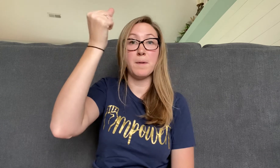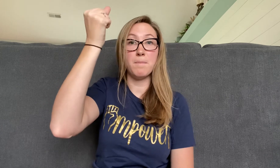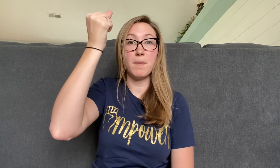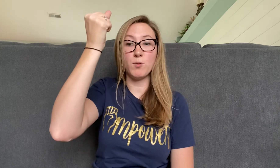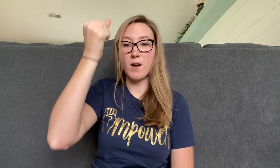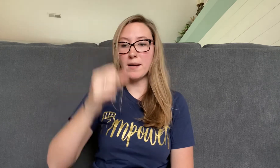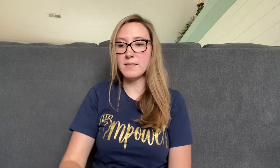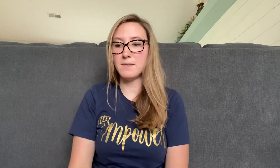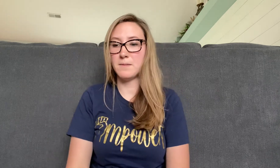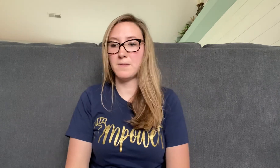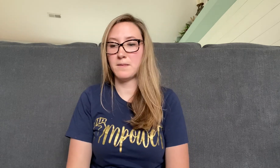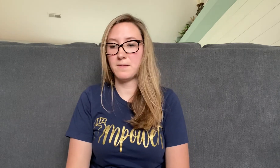memorize,